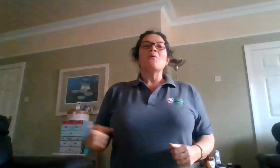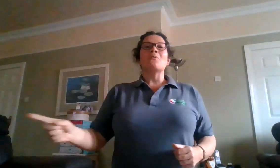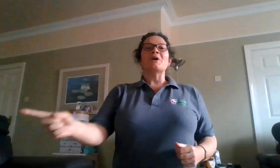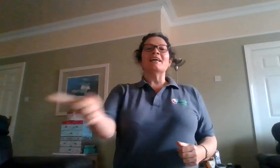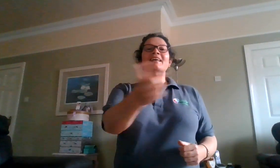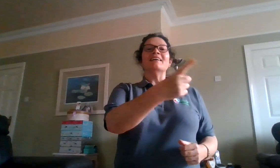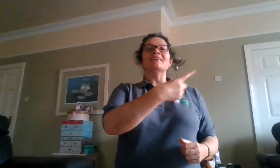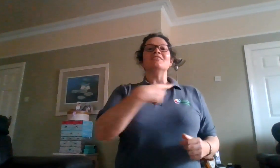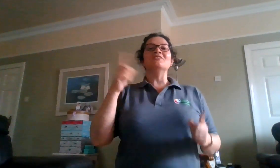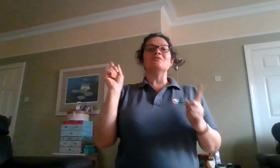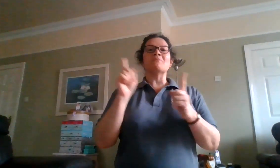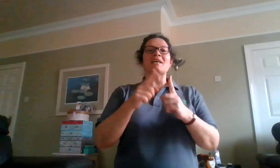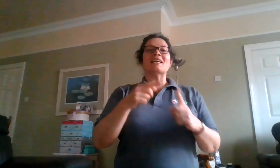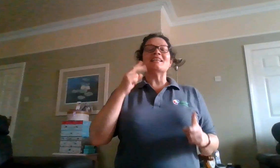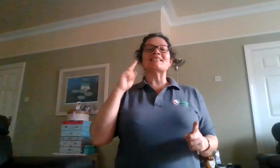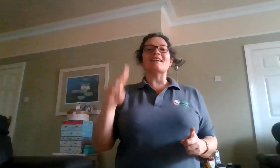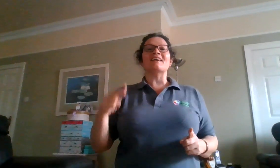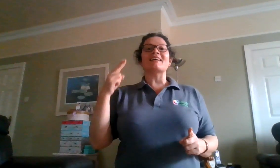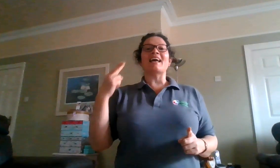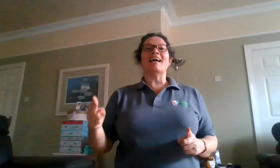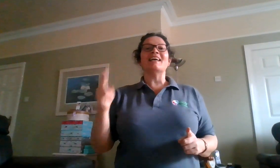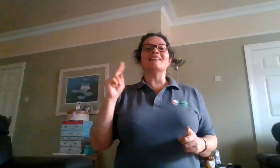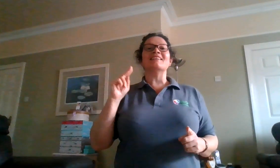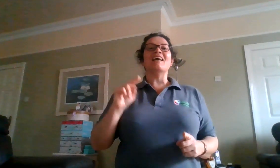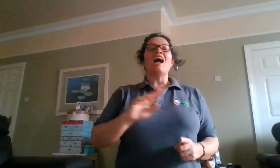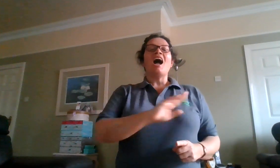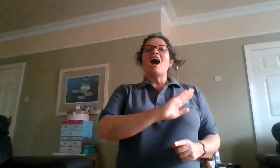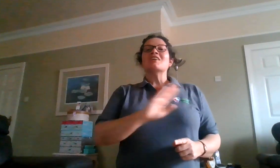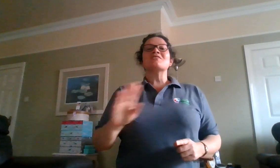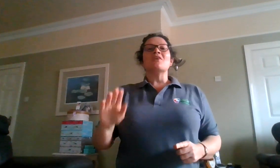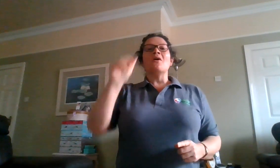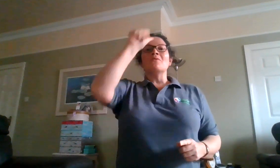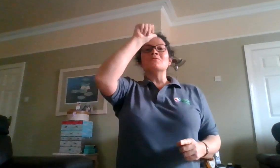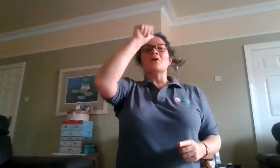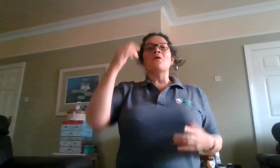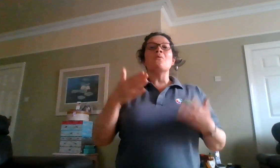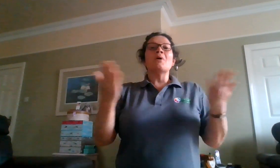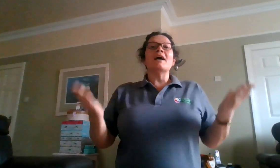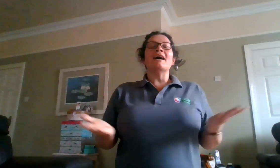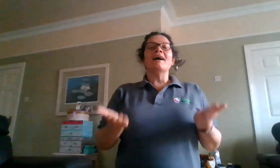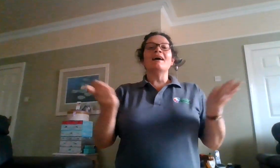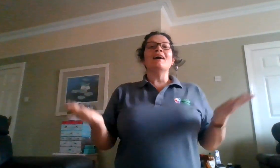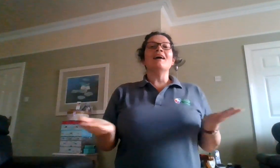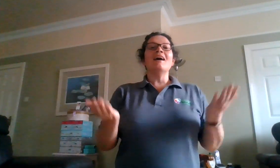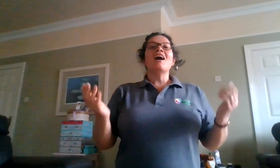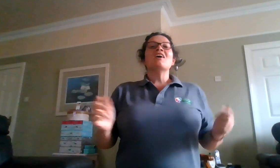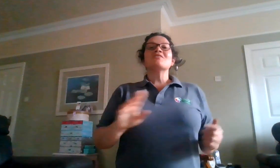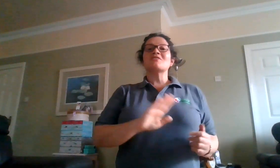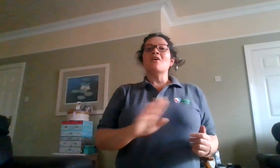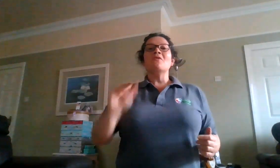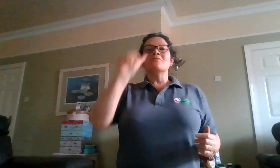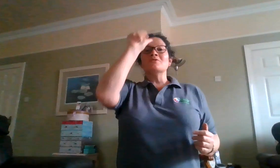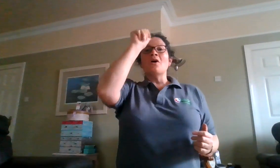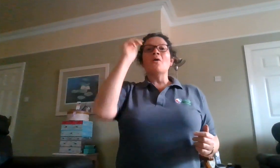We'll meet again, don't know where, don't know